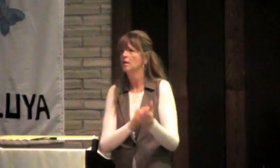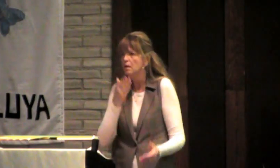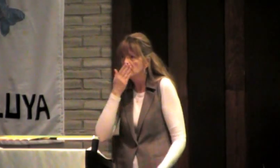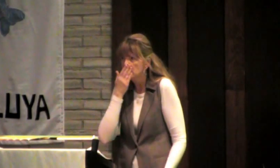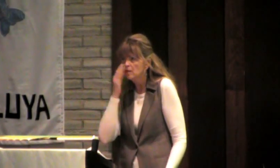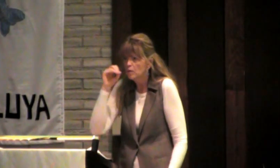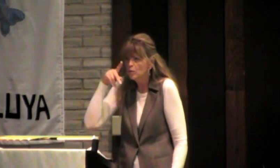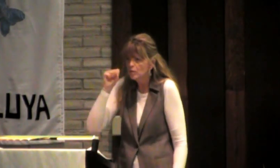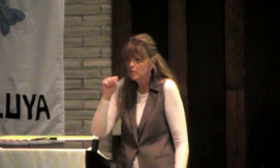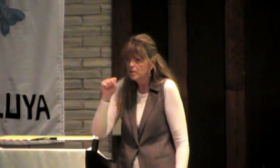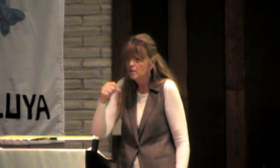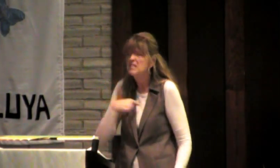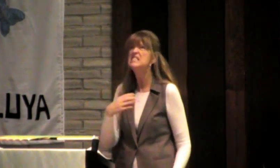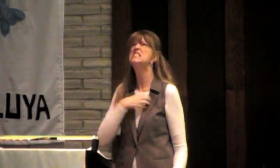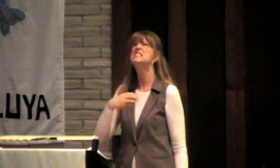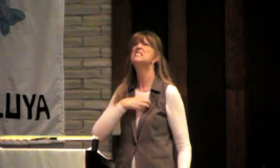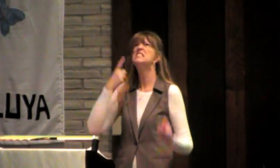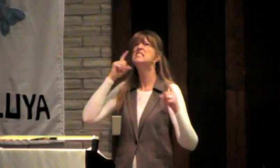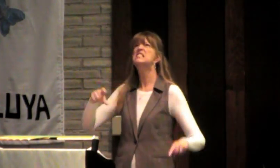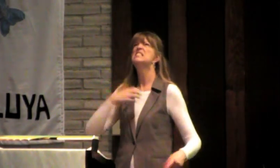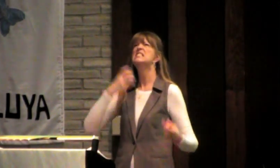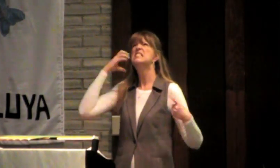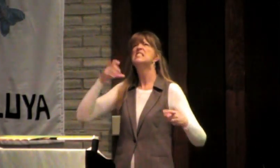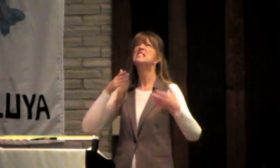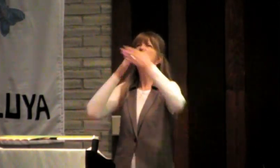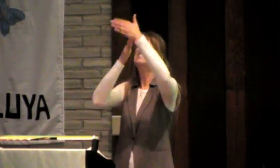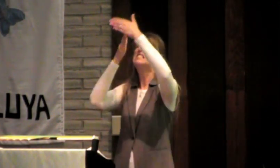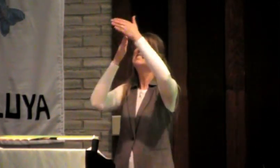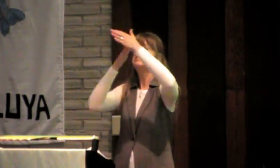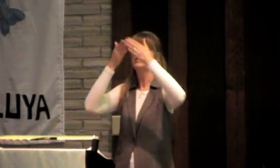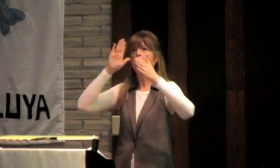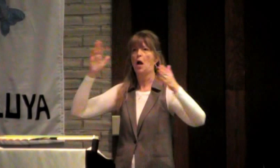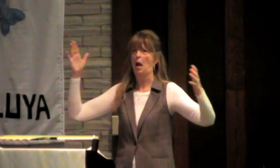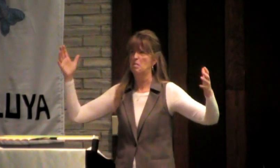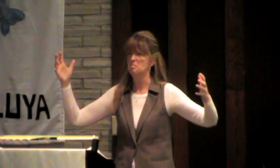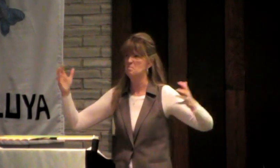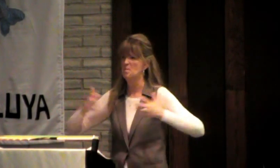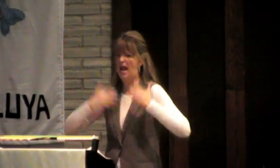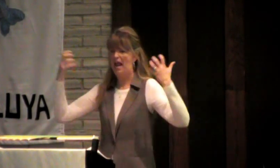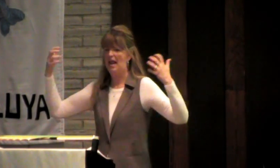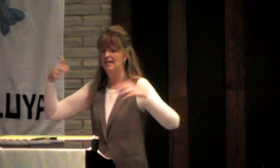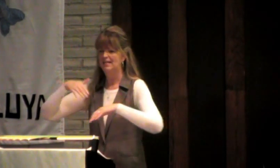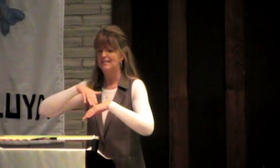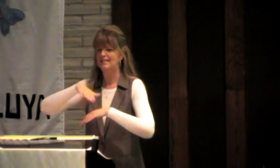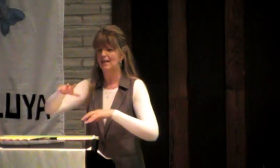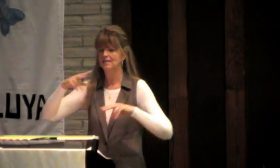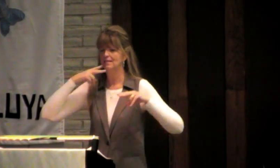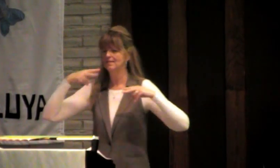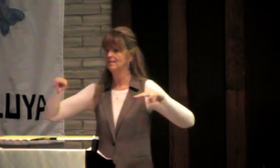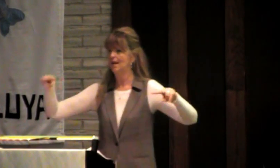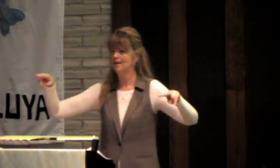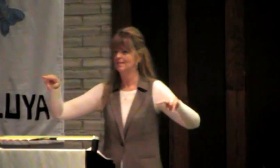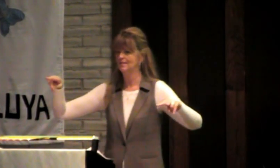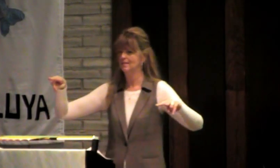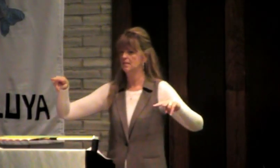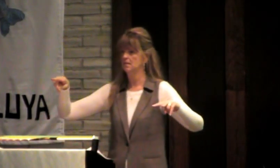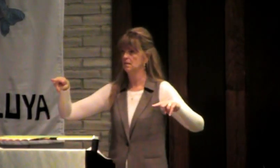So now these people realize, oops, I was complaining, I was mad, I was talking against God, and God's mad, and he sent all these snakes